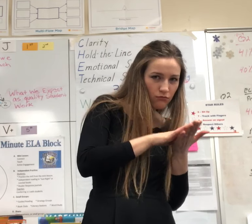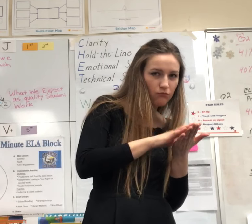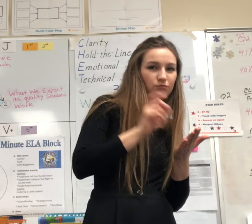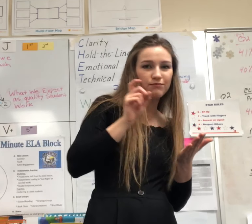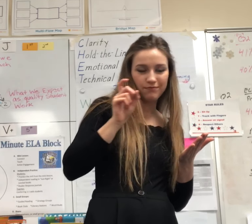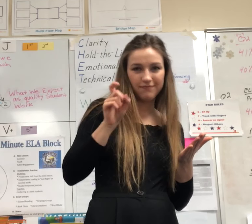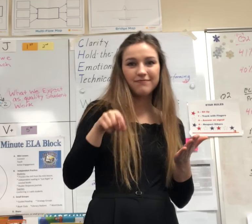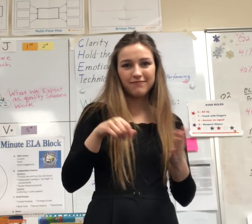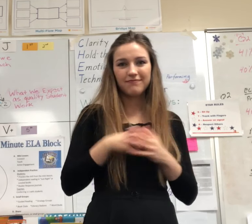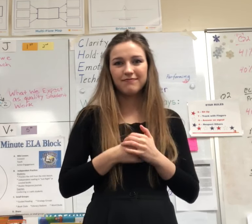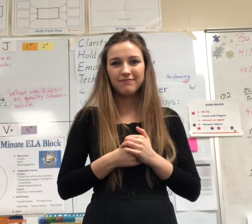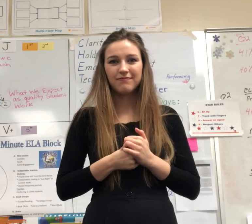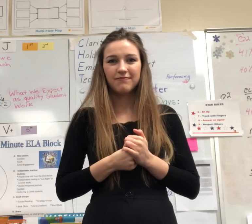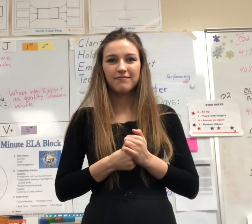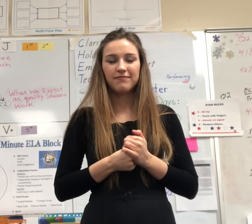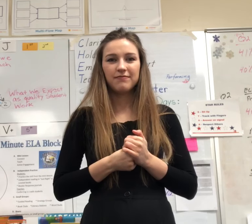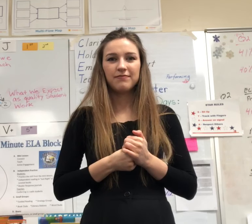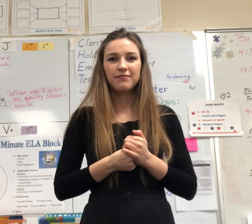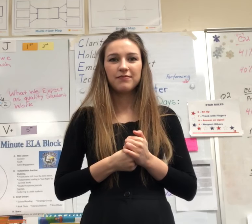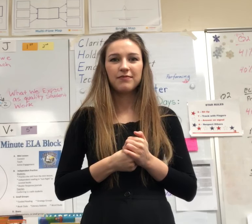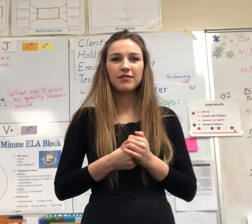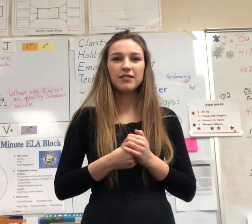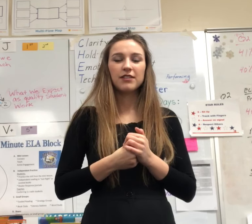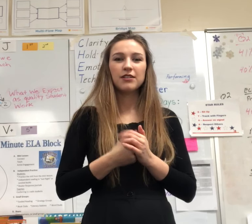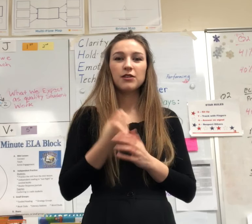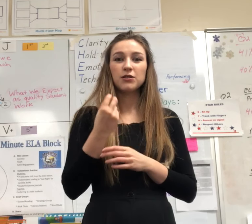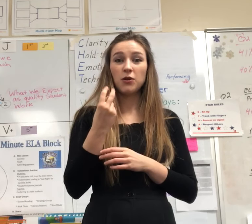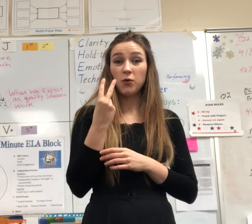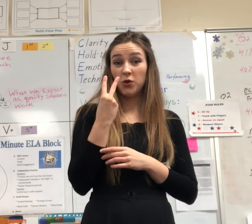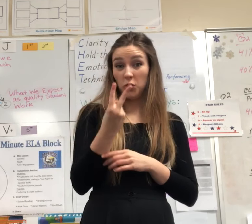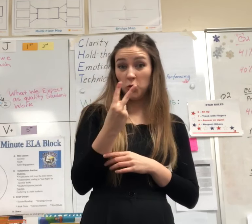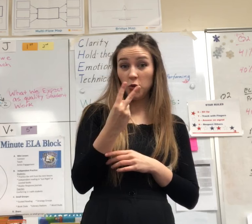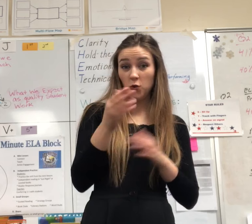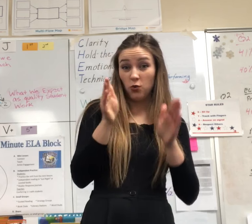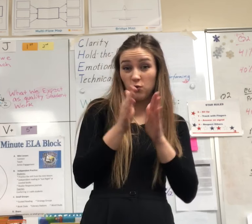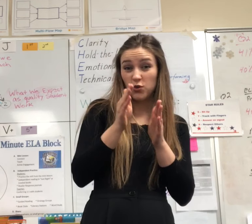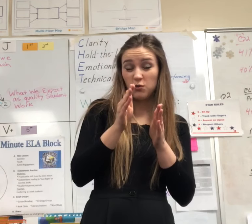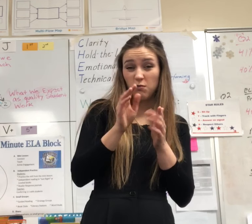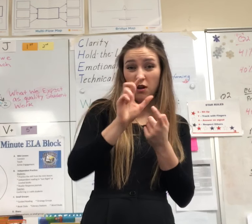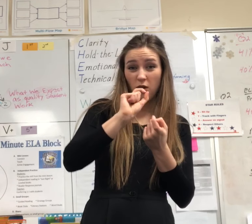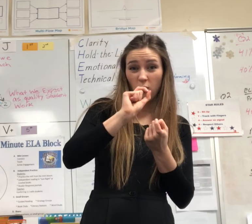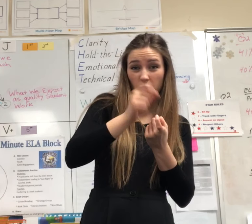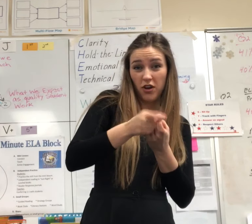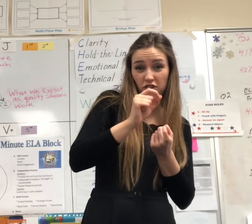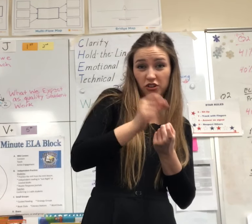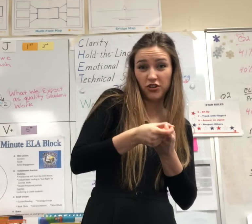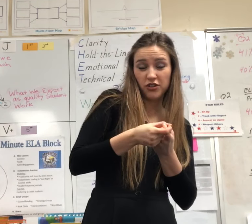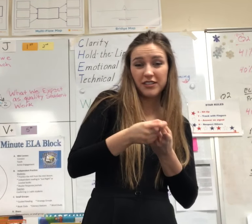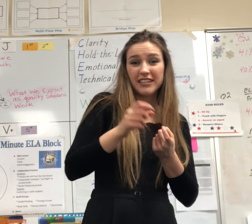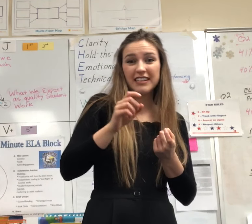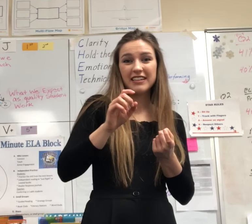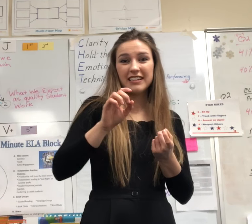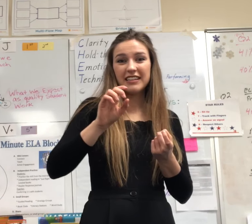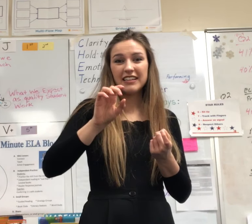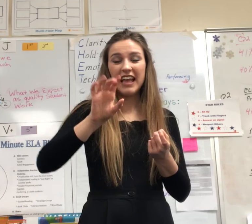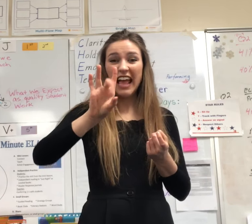You're going to do that with 2 small washers, 4 small washers, 8 small washers, 16